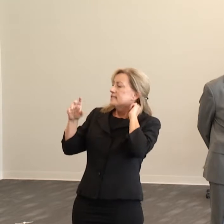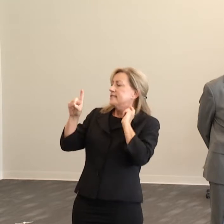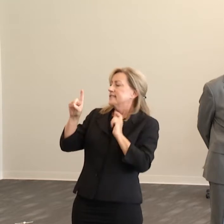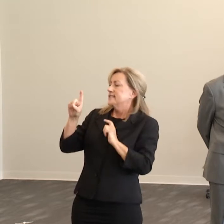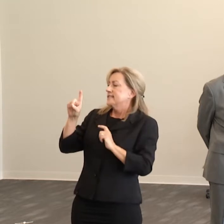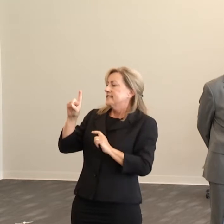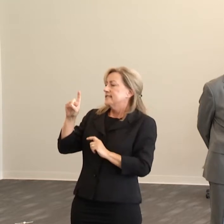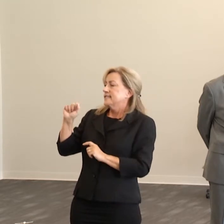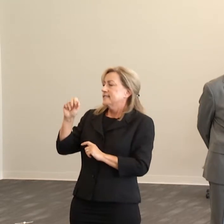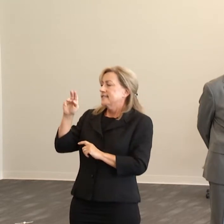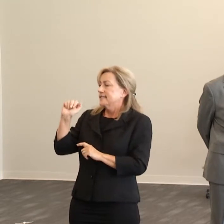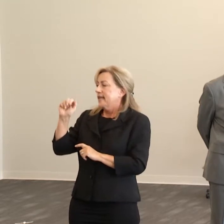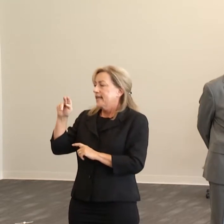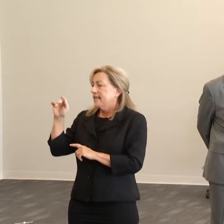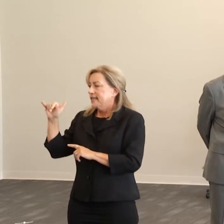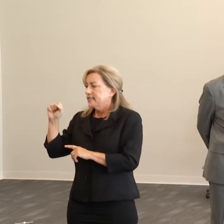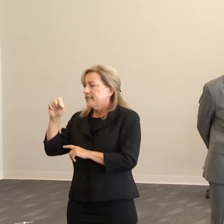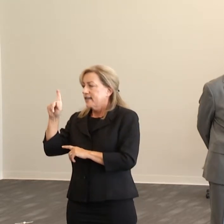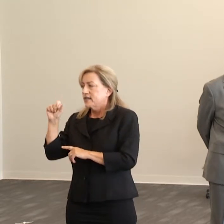Cook County Board of Commissioners.